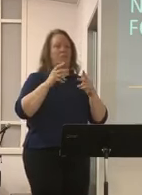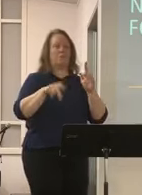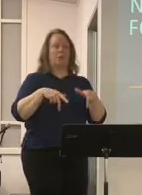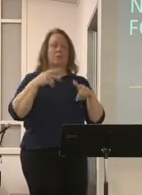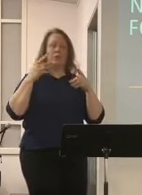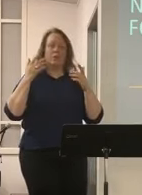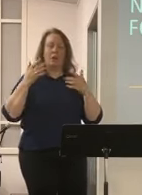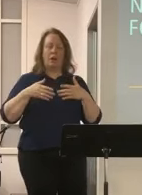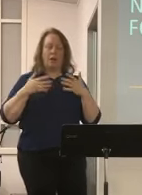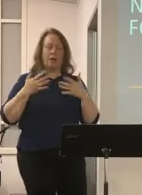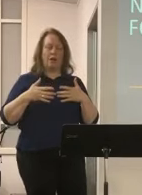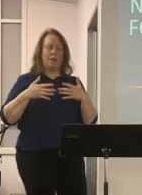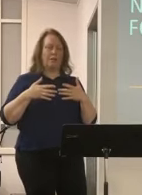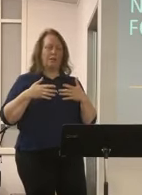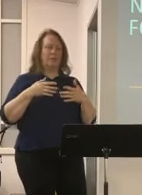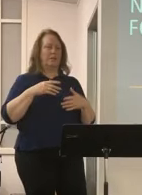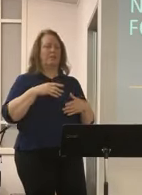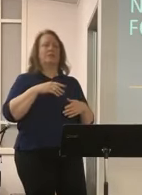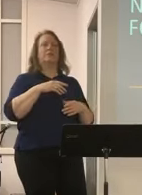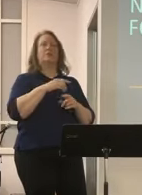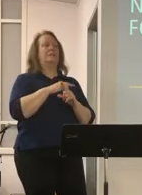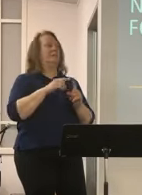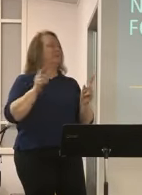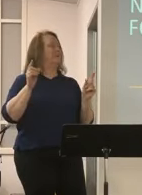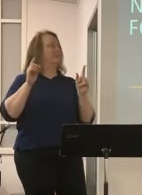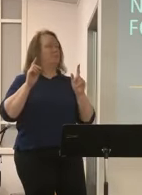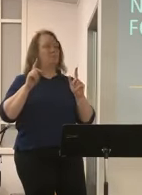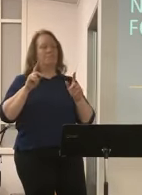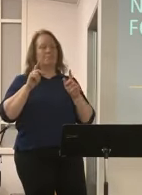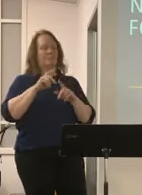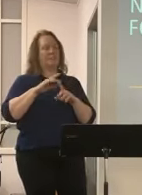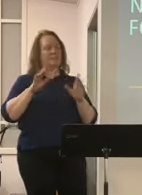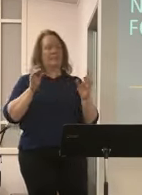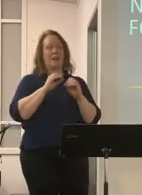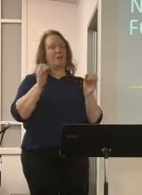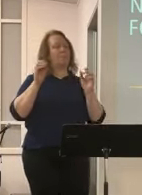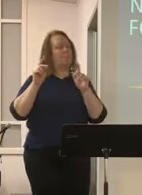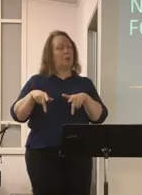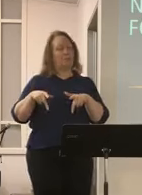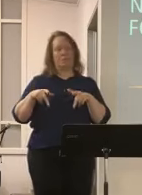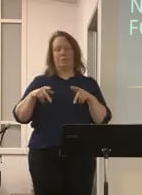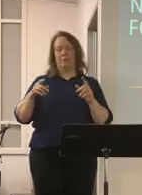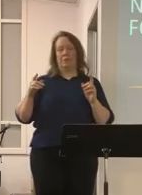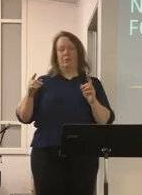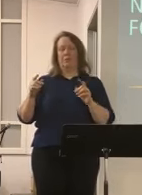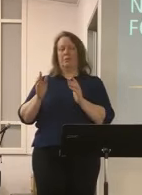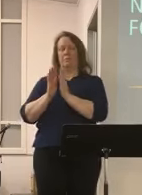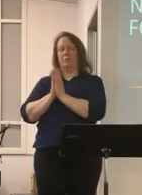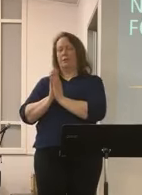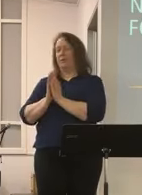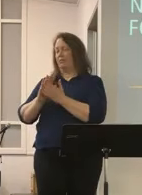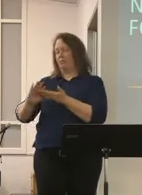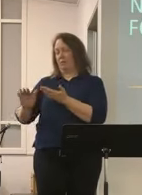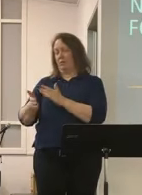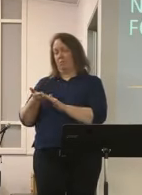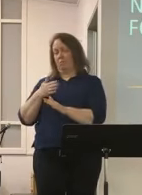one person walks up to Jesus and says, "Hey man, can you forgive me of my sins?" Not one